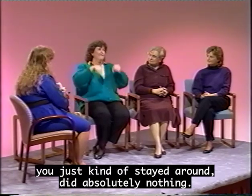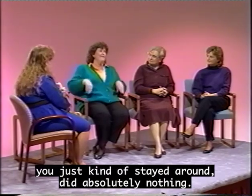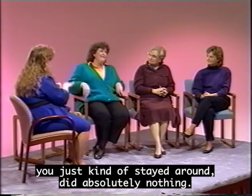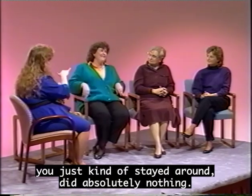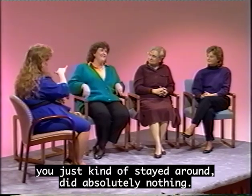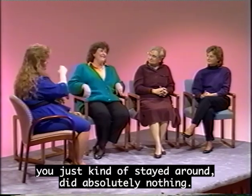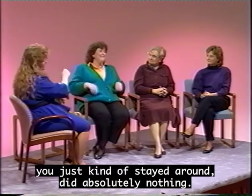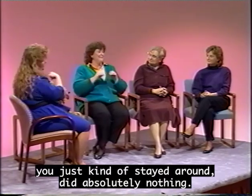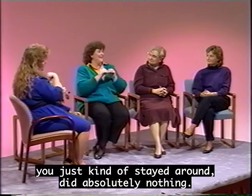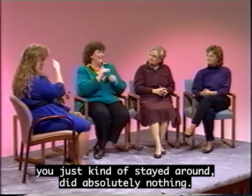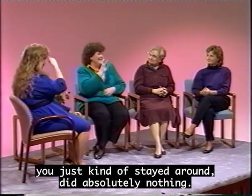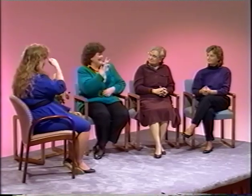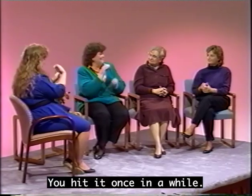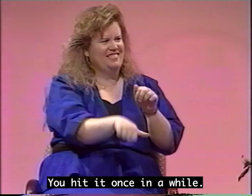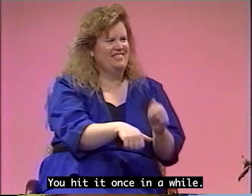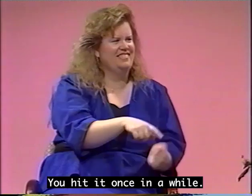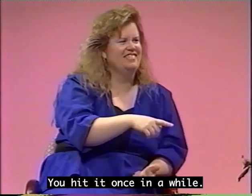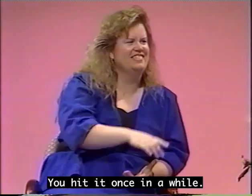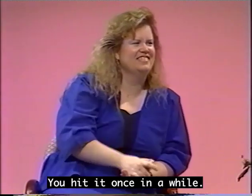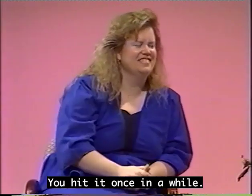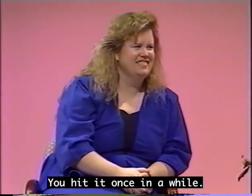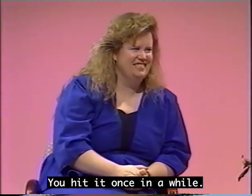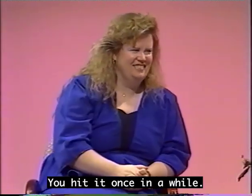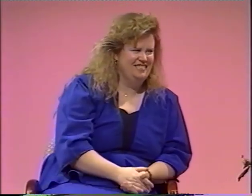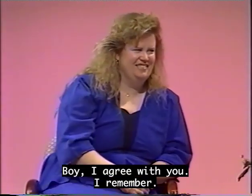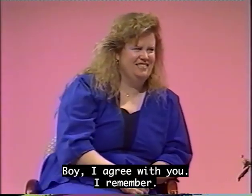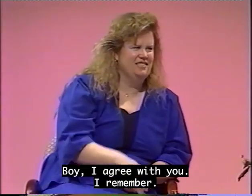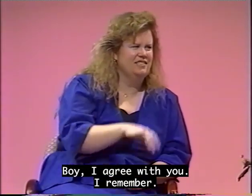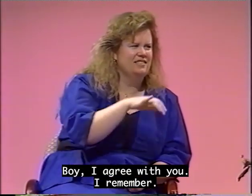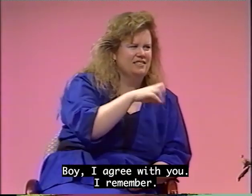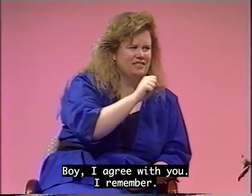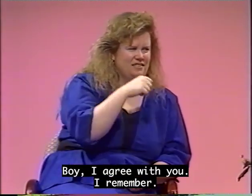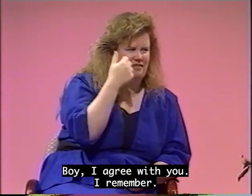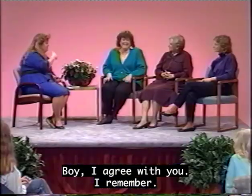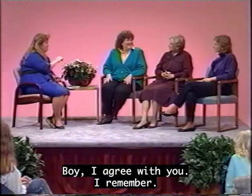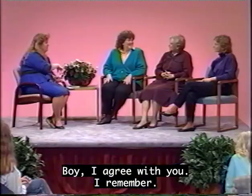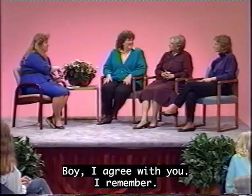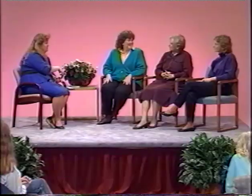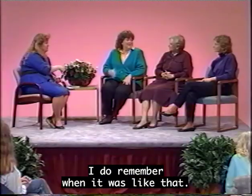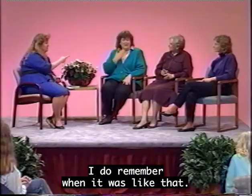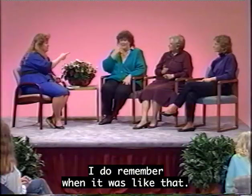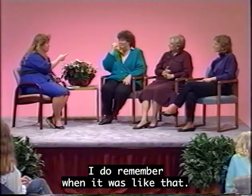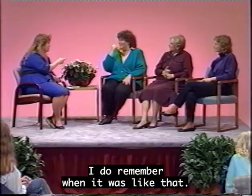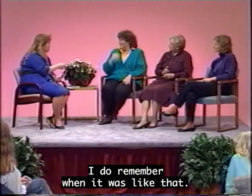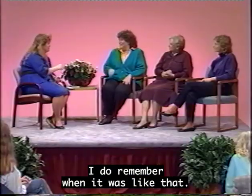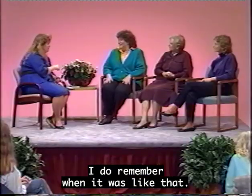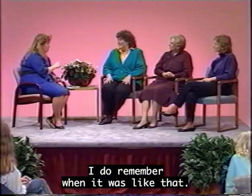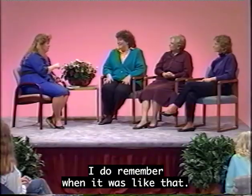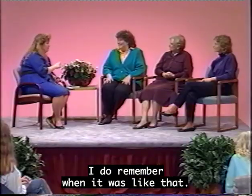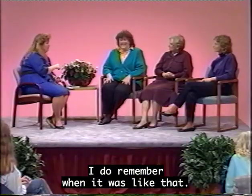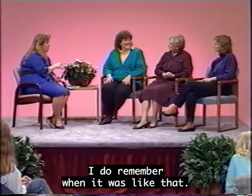stayed around, did absolutely nothing. Yes, you did it once boy, in a while. I agree with you. I remember. I do remember when it was like that. It was